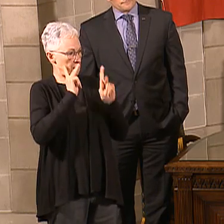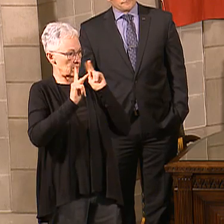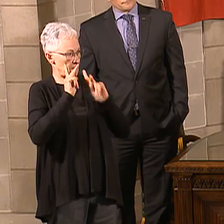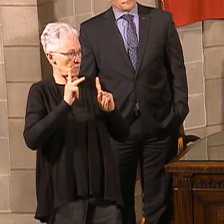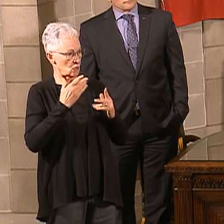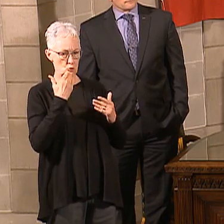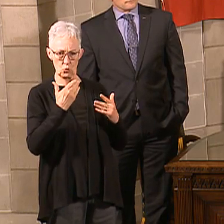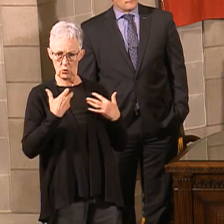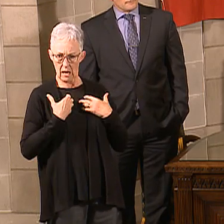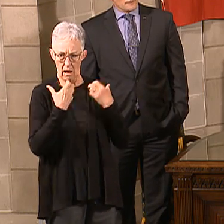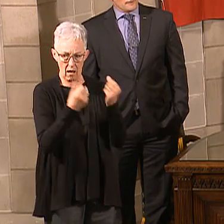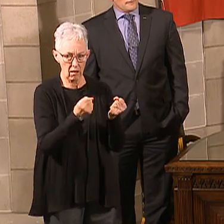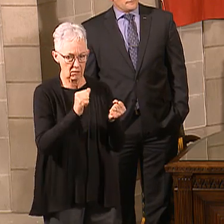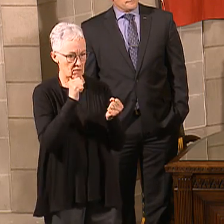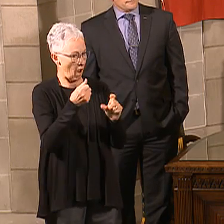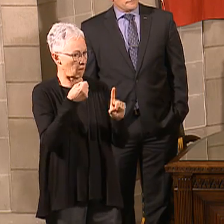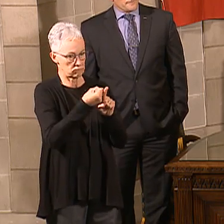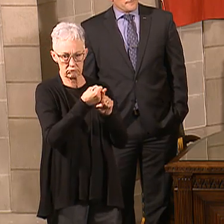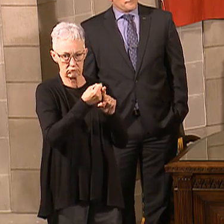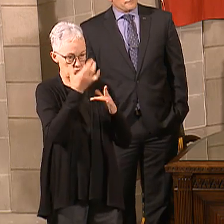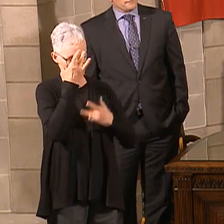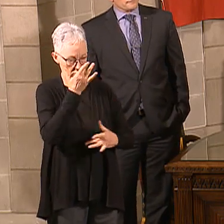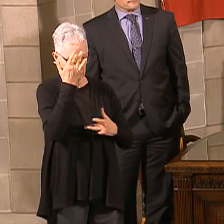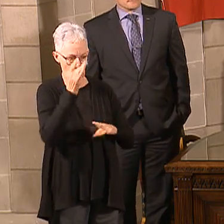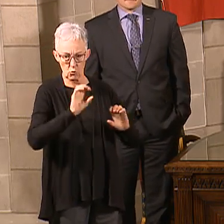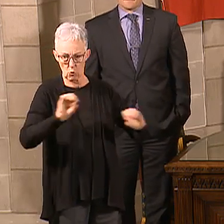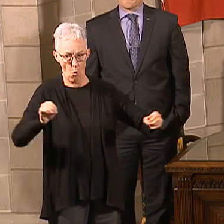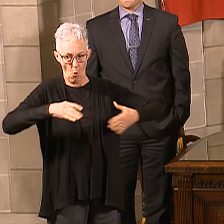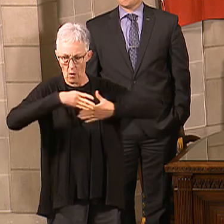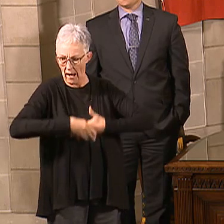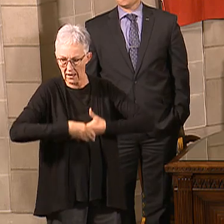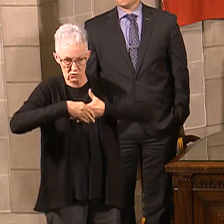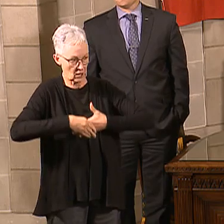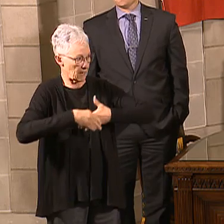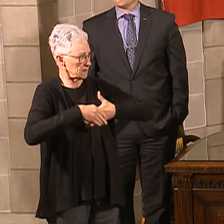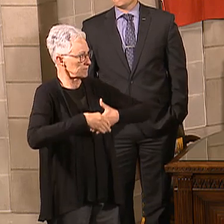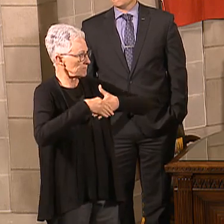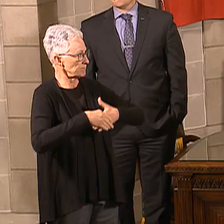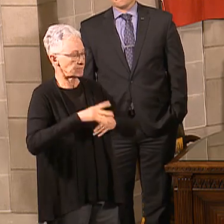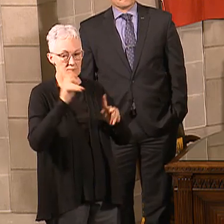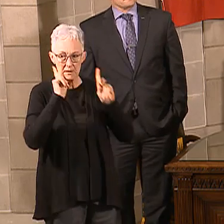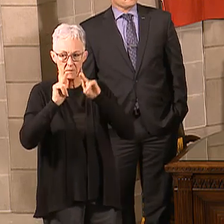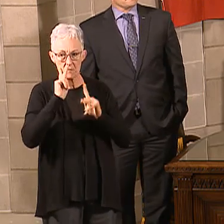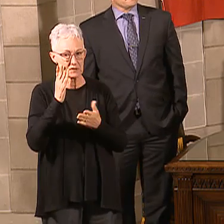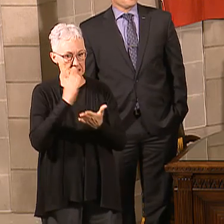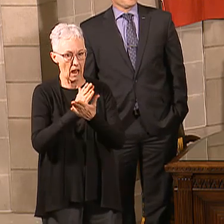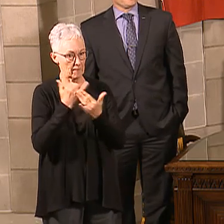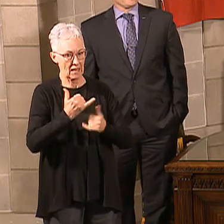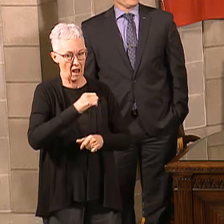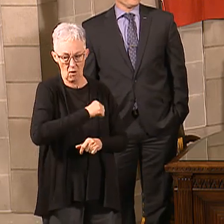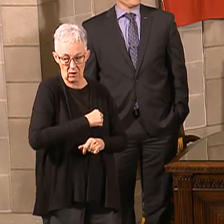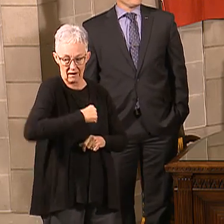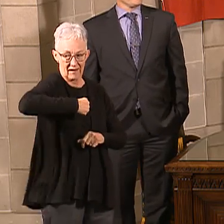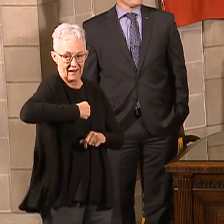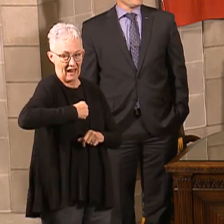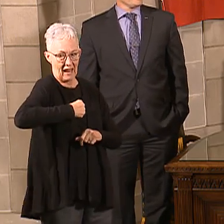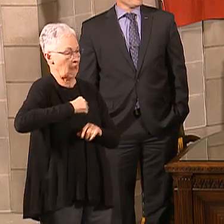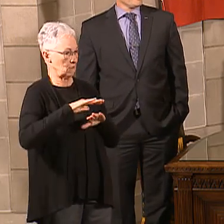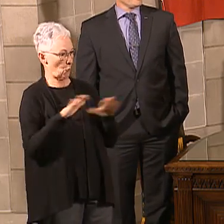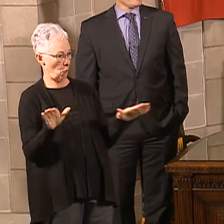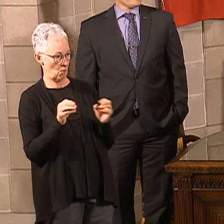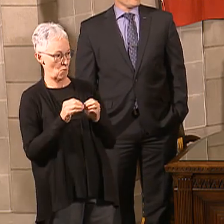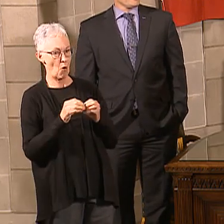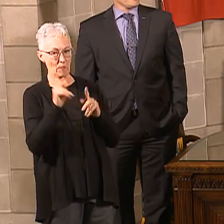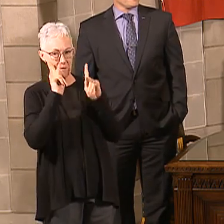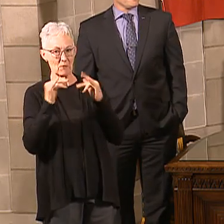and safe. So, again, no handshaking, right? In fact, I think people even stopped doing the elbow bumps now. I think they're just like staying away, waving, doing that